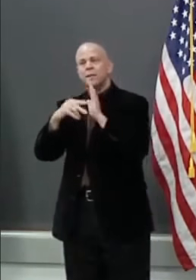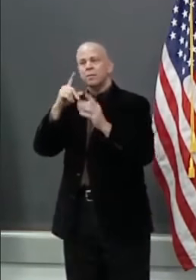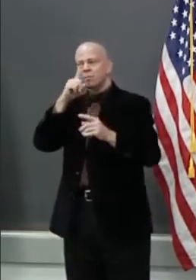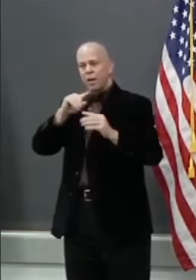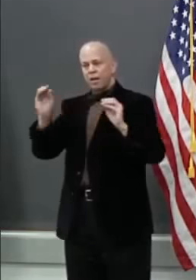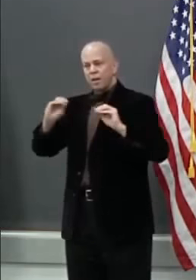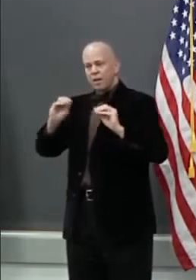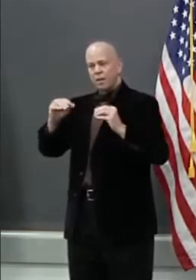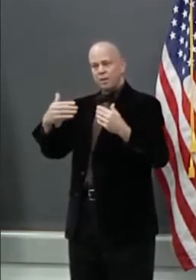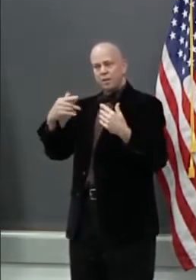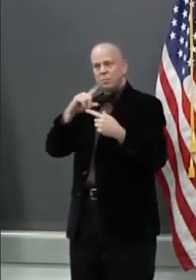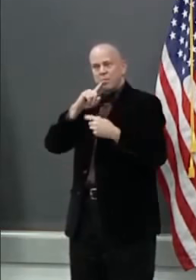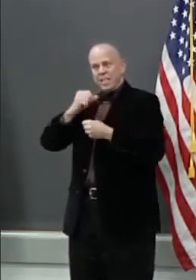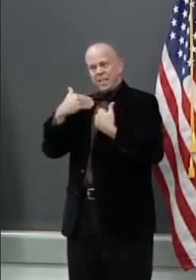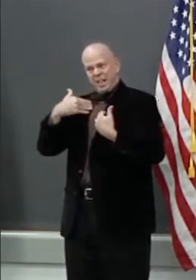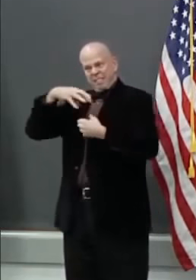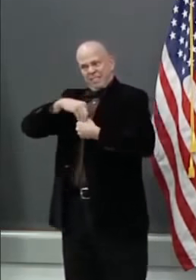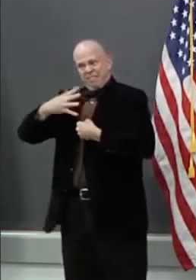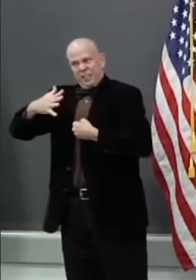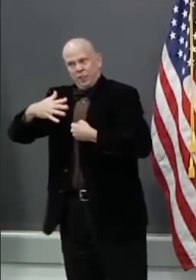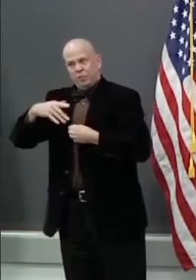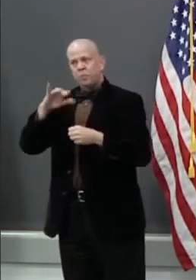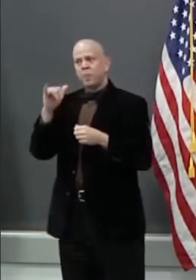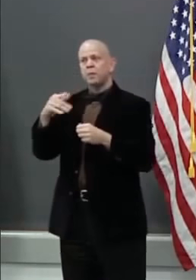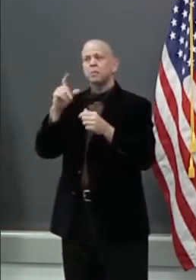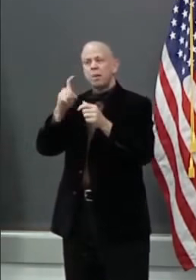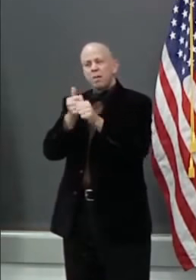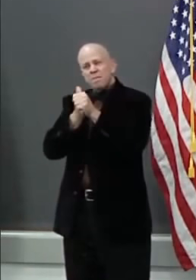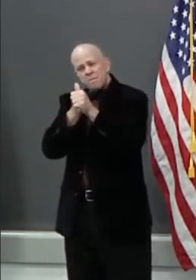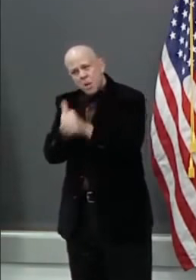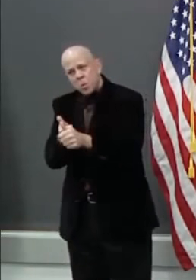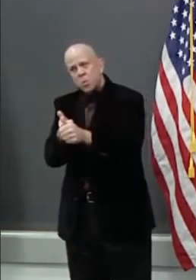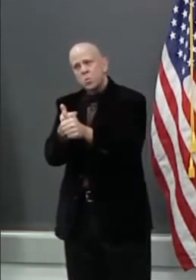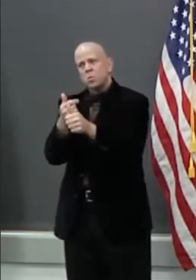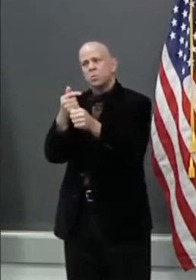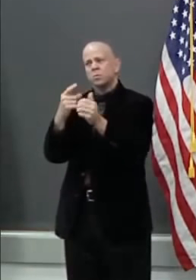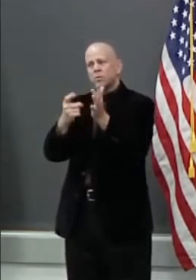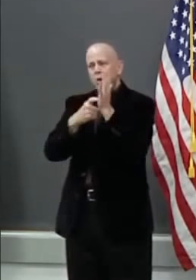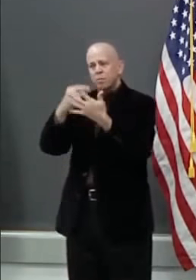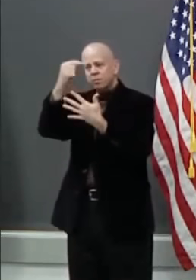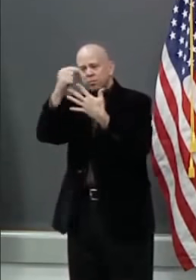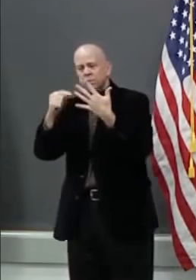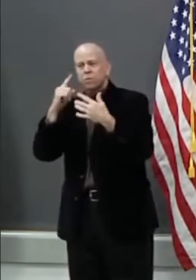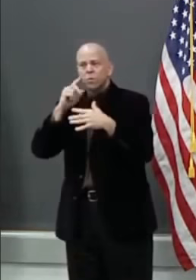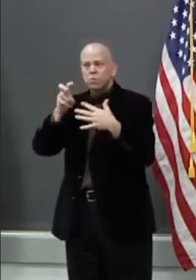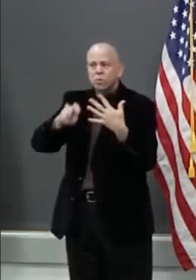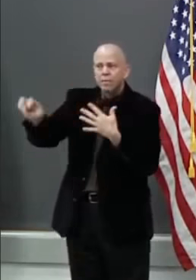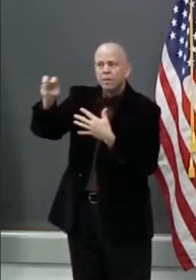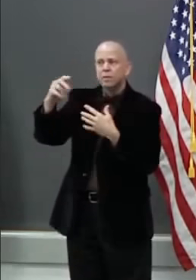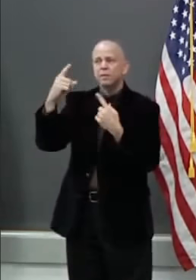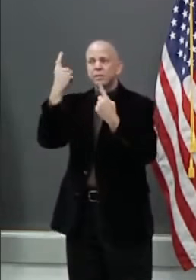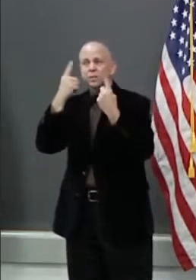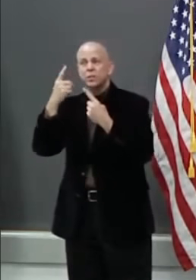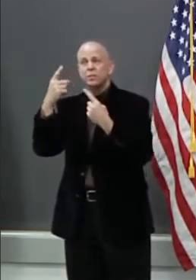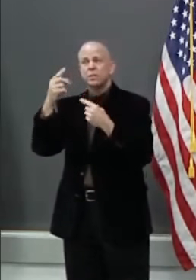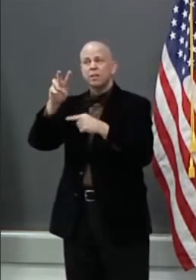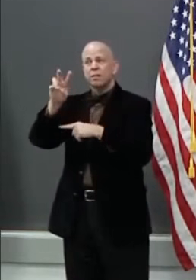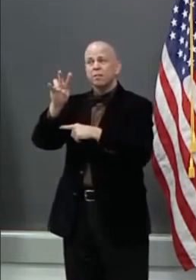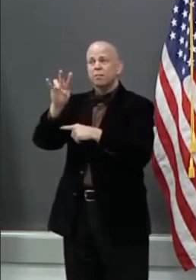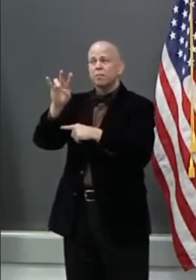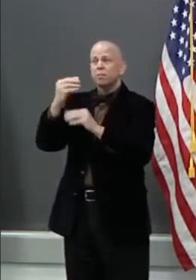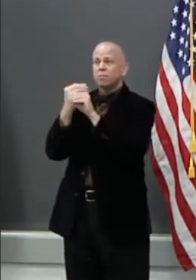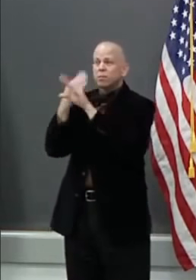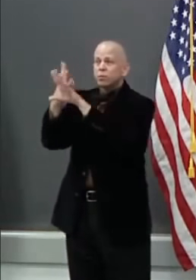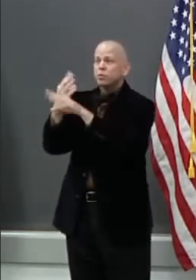stringent protocols for travel and when you see your loved ones. So consider holding virtual dinners, parties, and celebrations with loved ones and